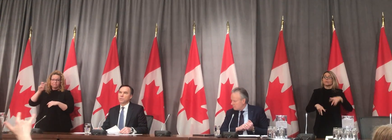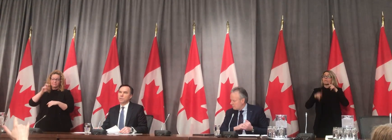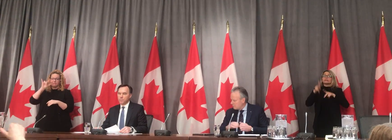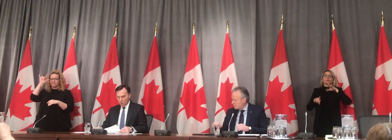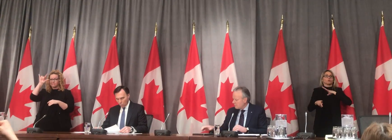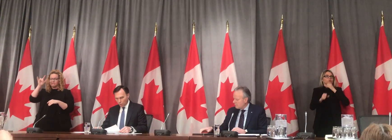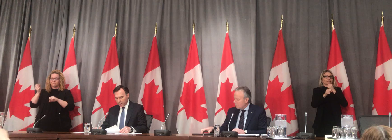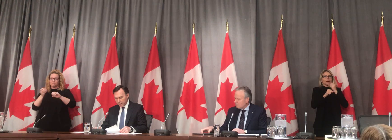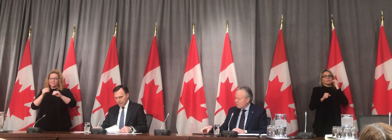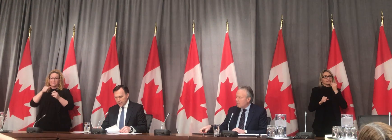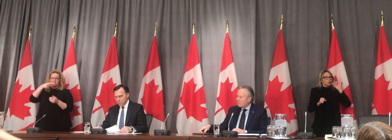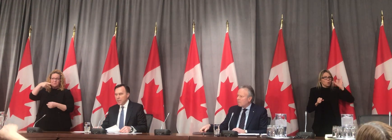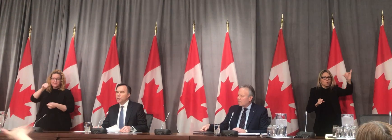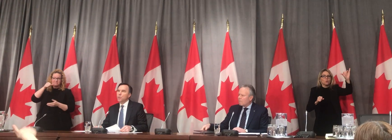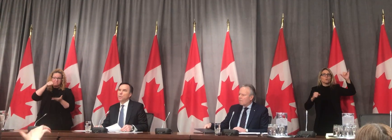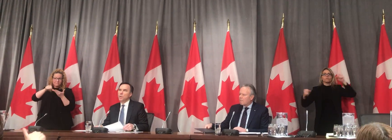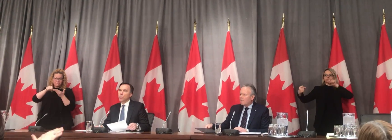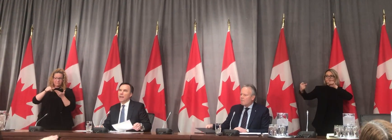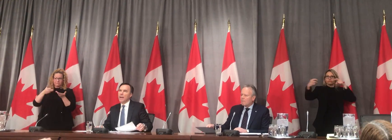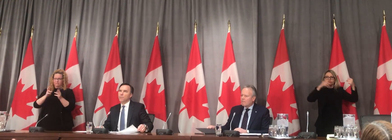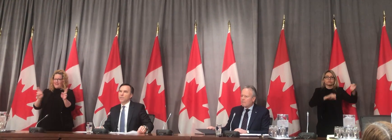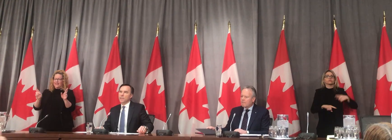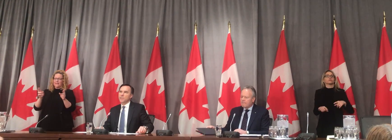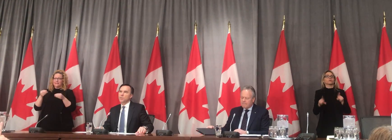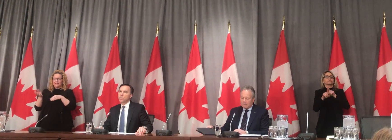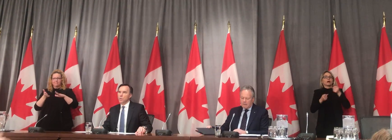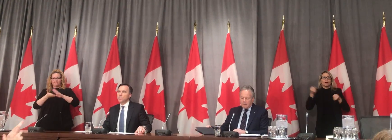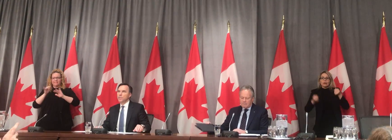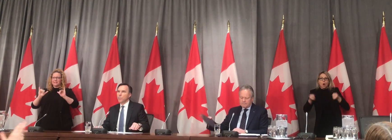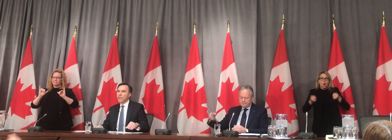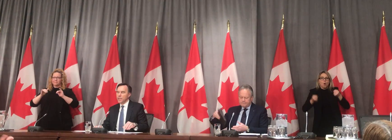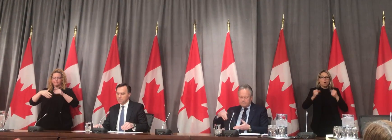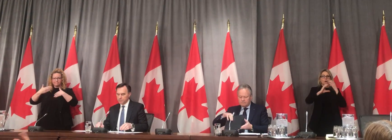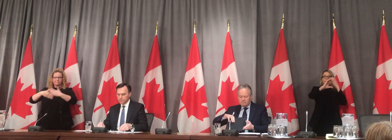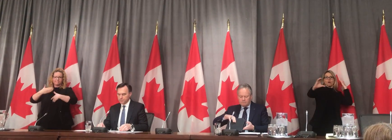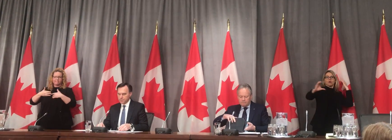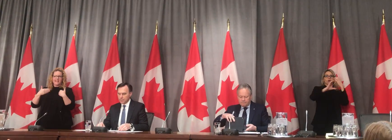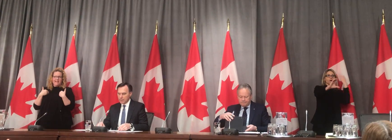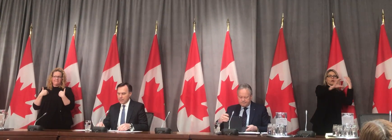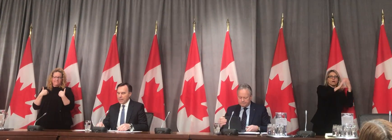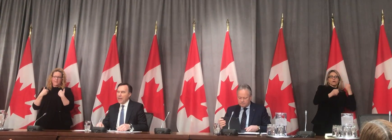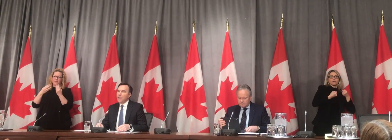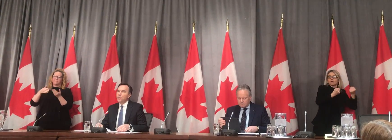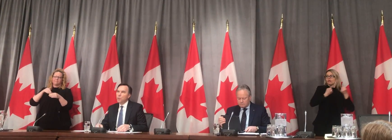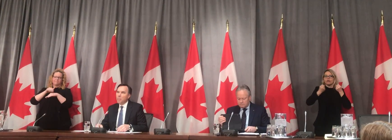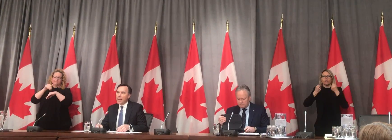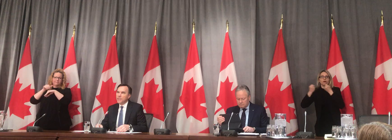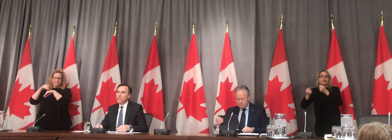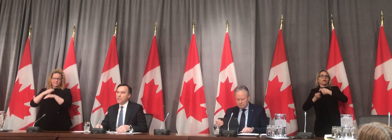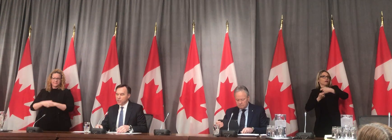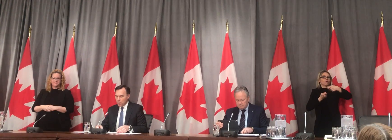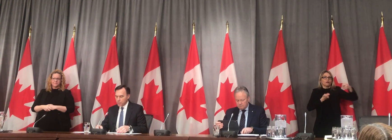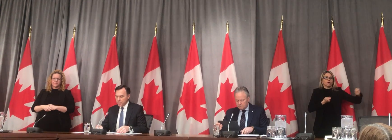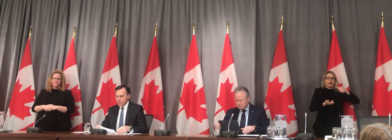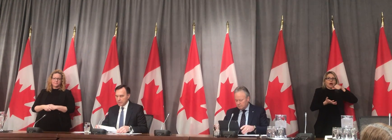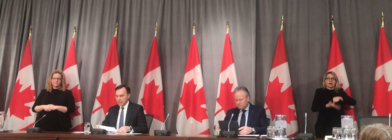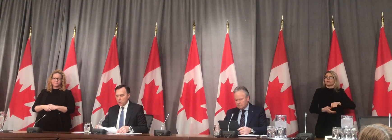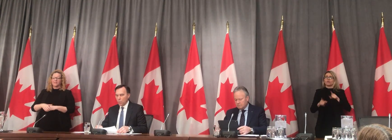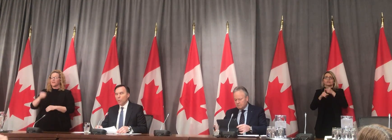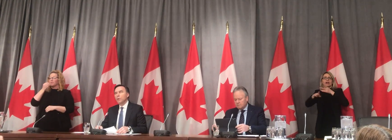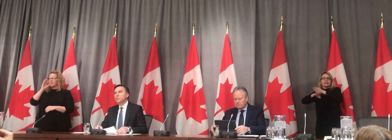postal workers are working to make sure that we have the essential goods that we need. At food banks and at